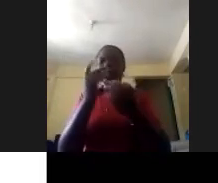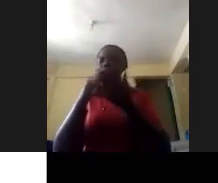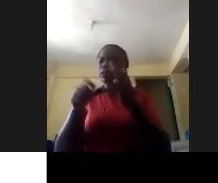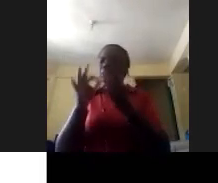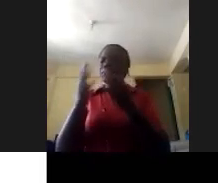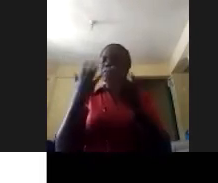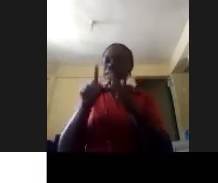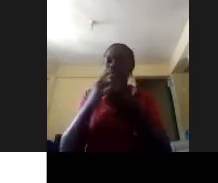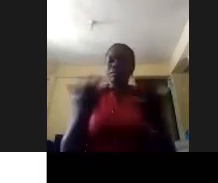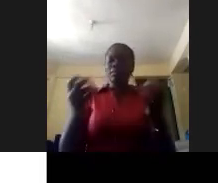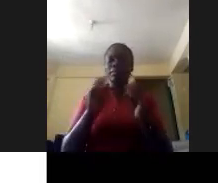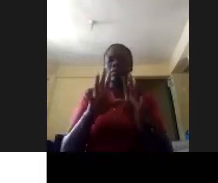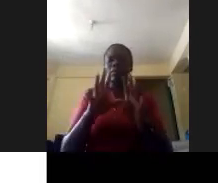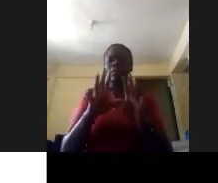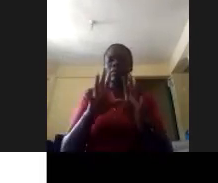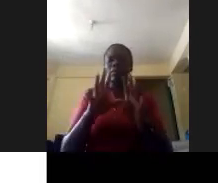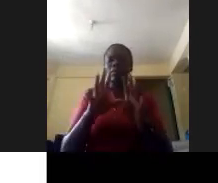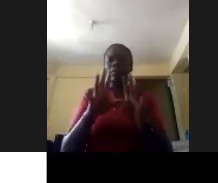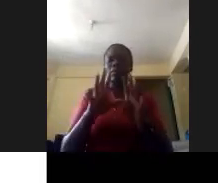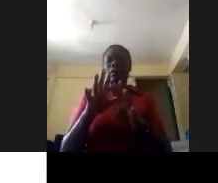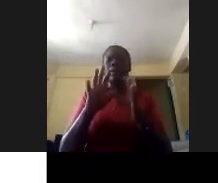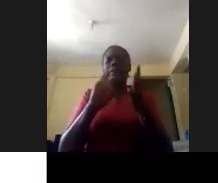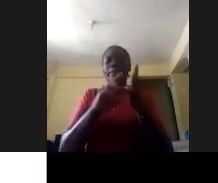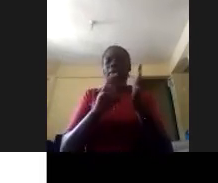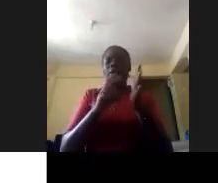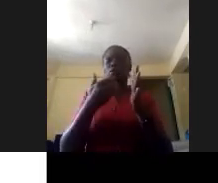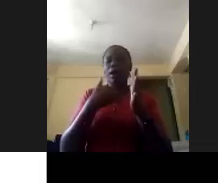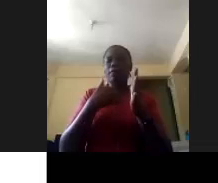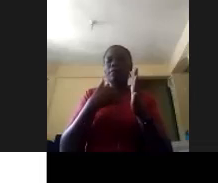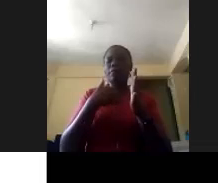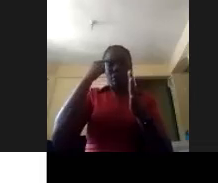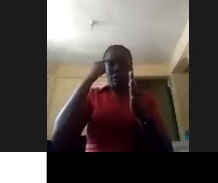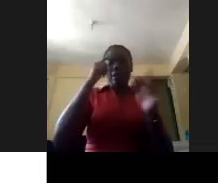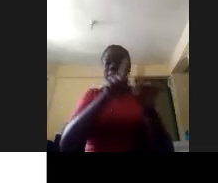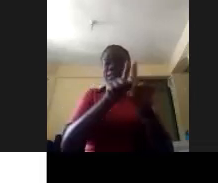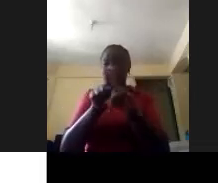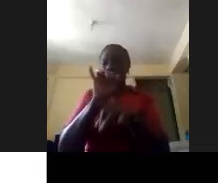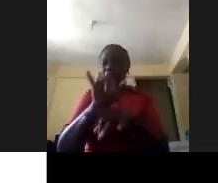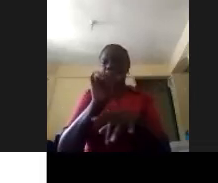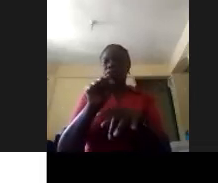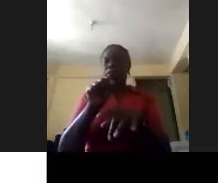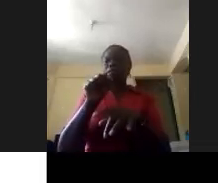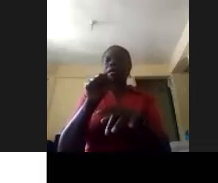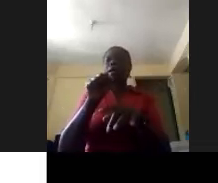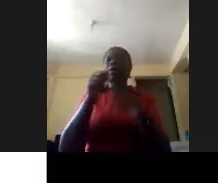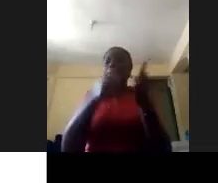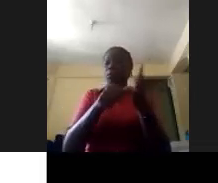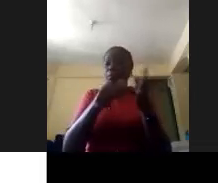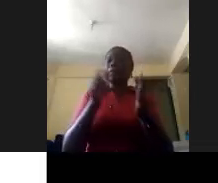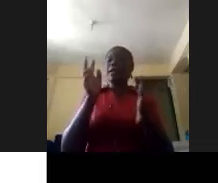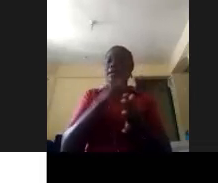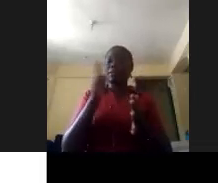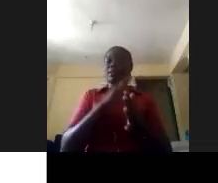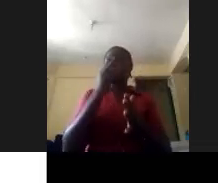know, it's you have racing thoughts. So that's again a red flag that you need probably a little